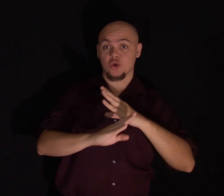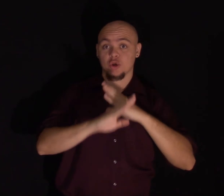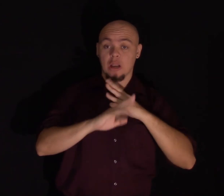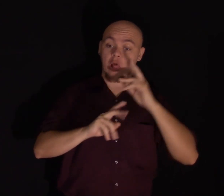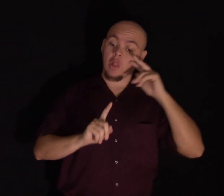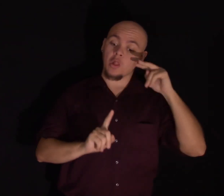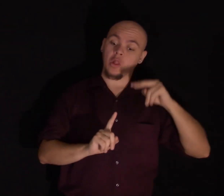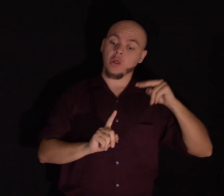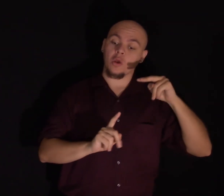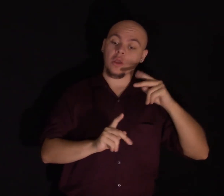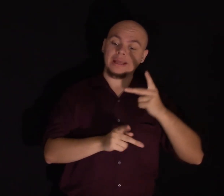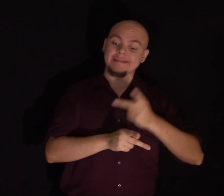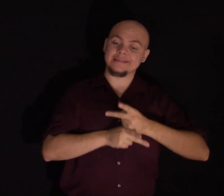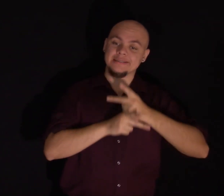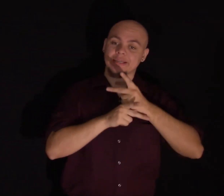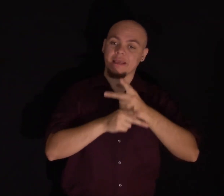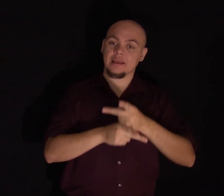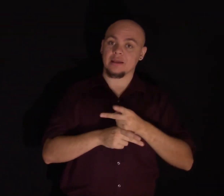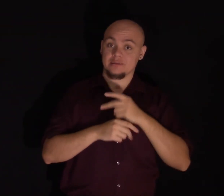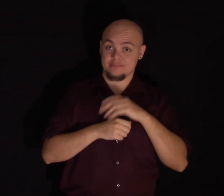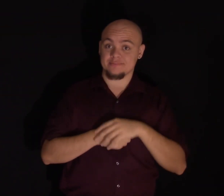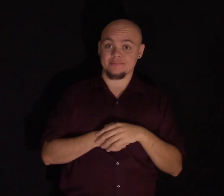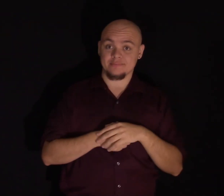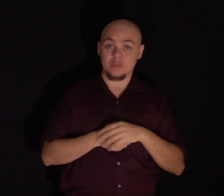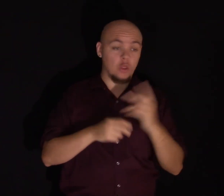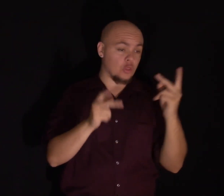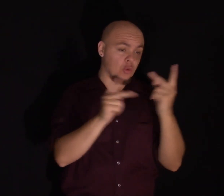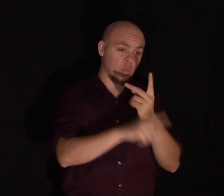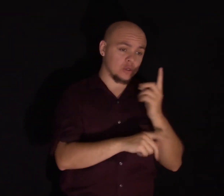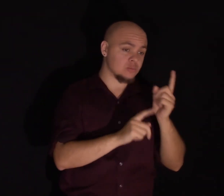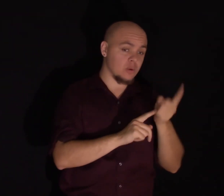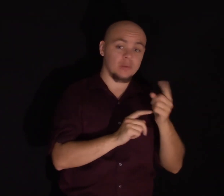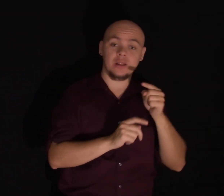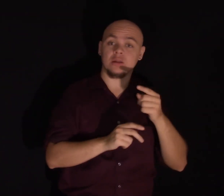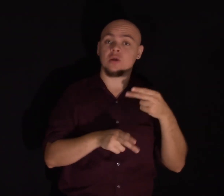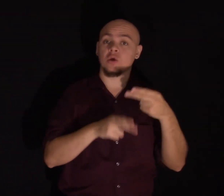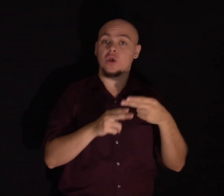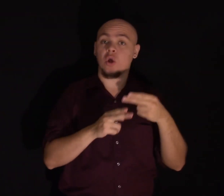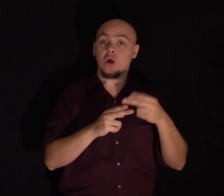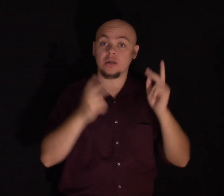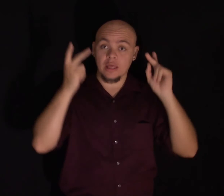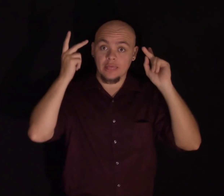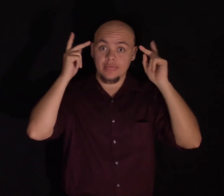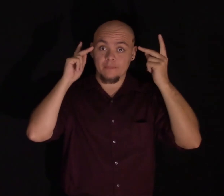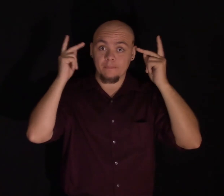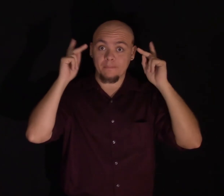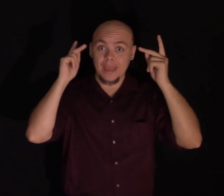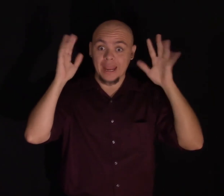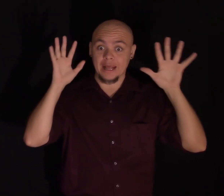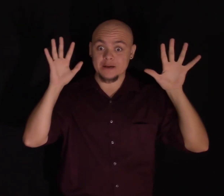on him and watching over him in his darkest moments someone called the panic monster